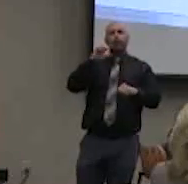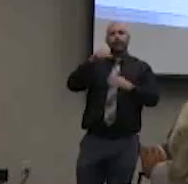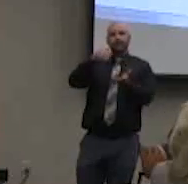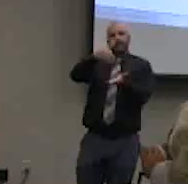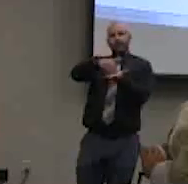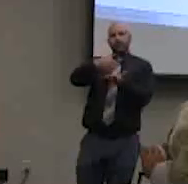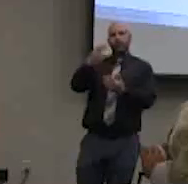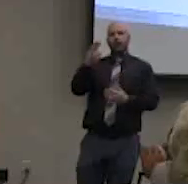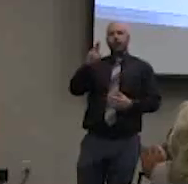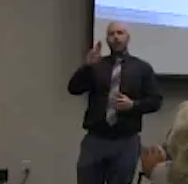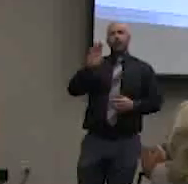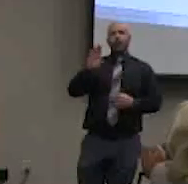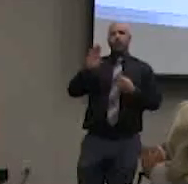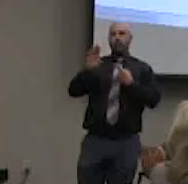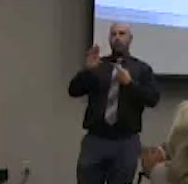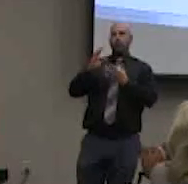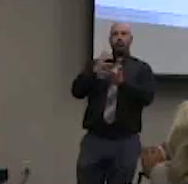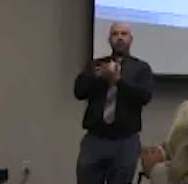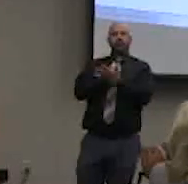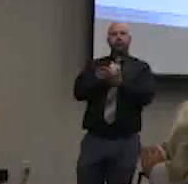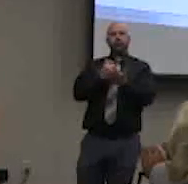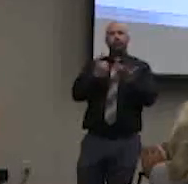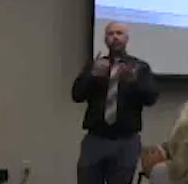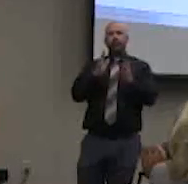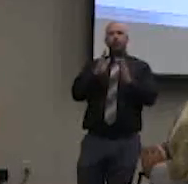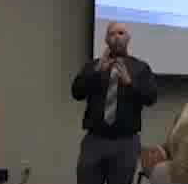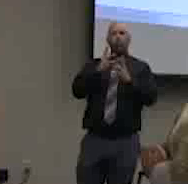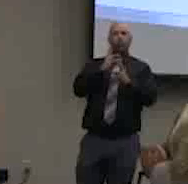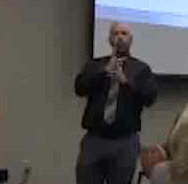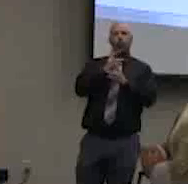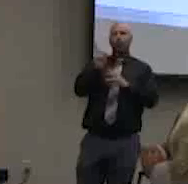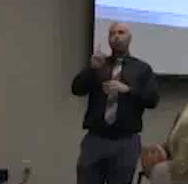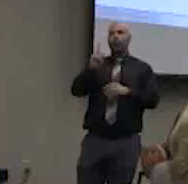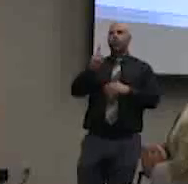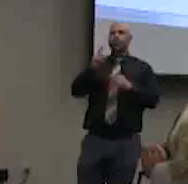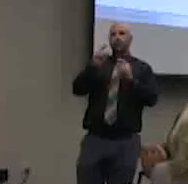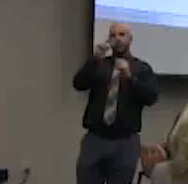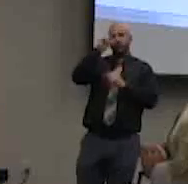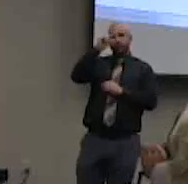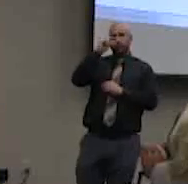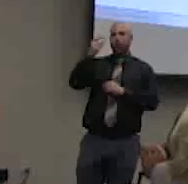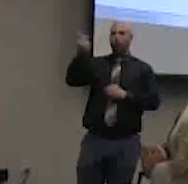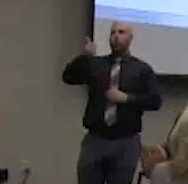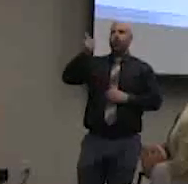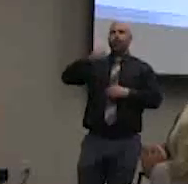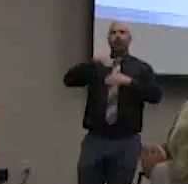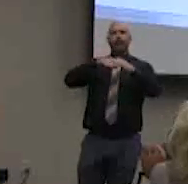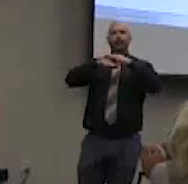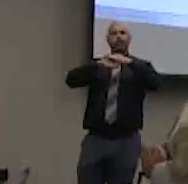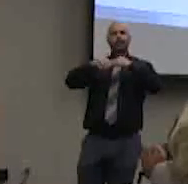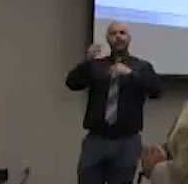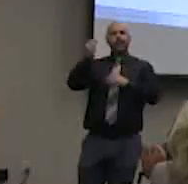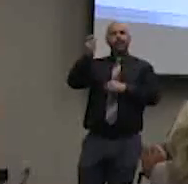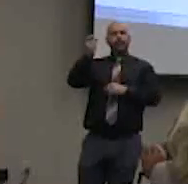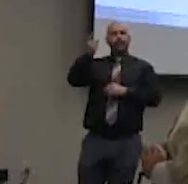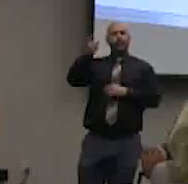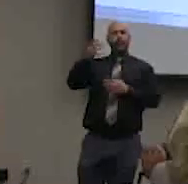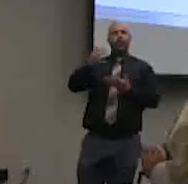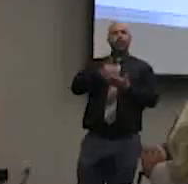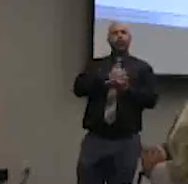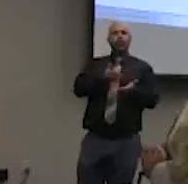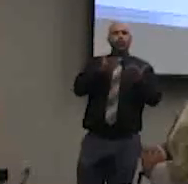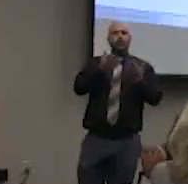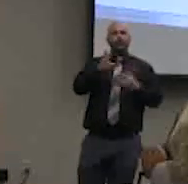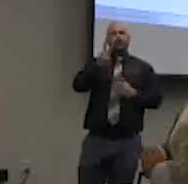amount of grant or allocation funding each year, they're then pivoting and raising $2 million a year, which makes that investment worth